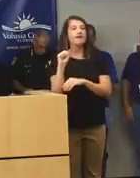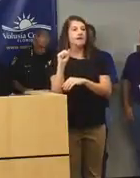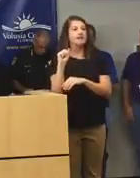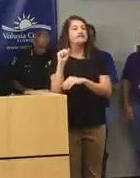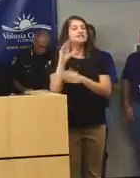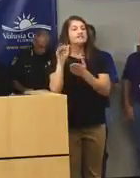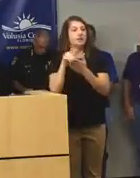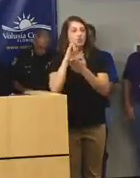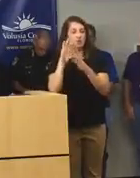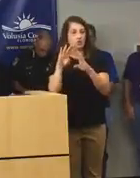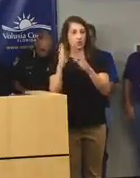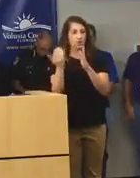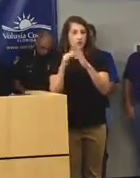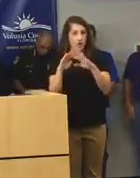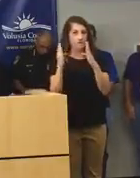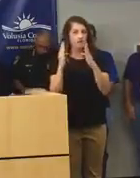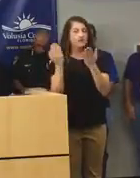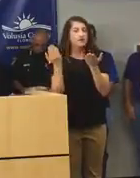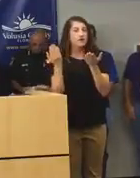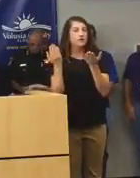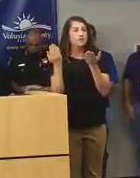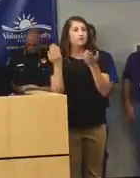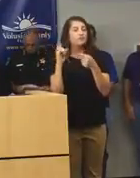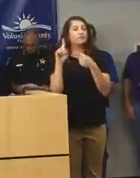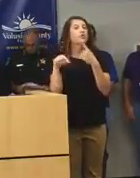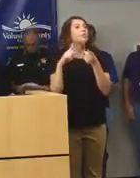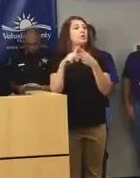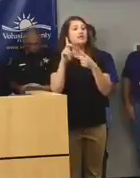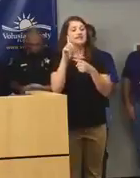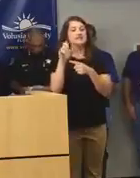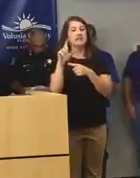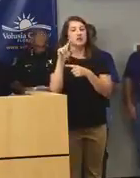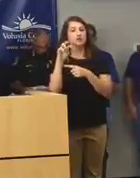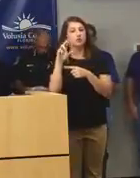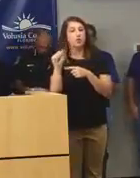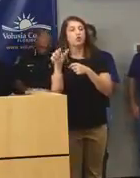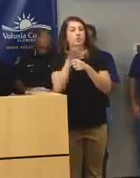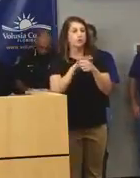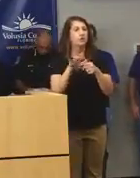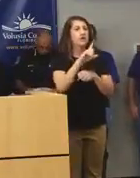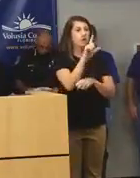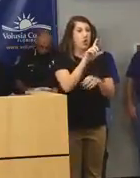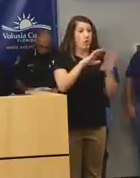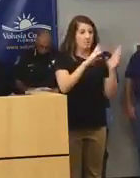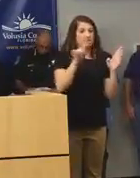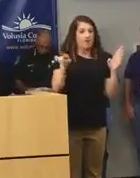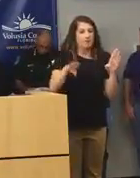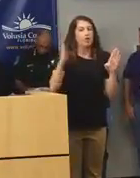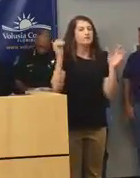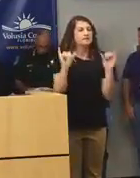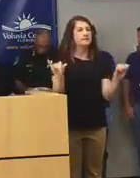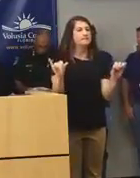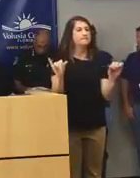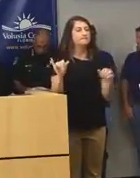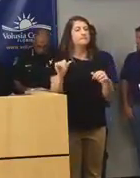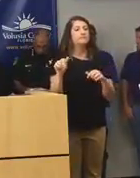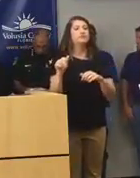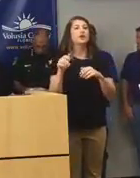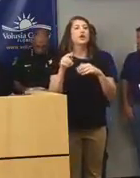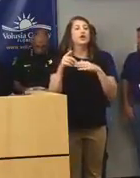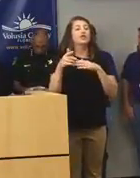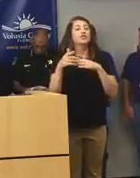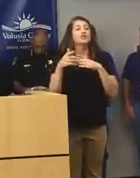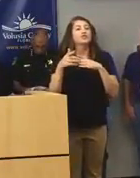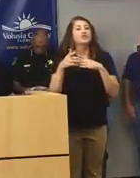will reopen when the Deltona Regional Library reopens. The Marine Science Center